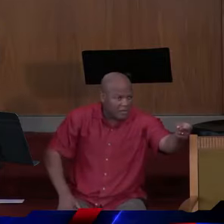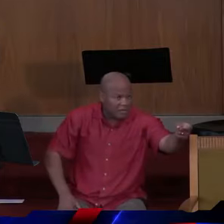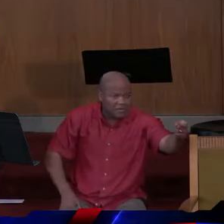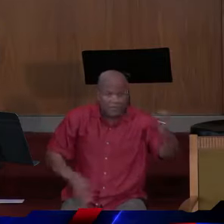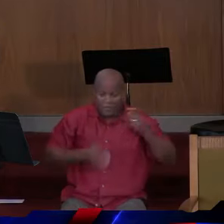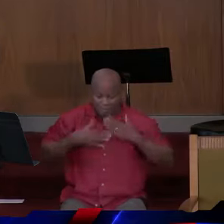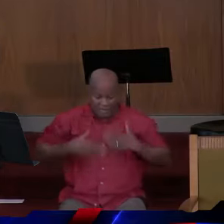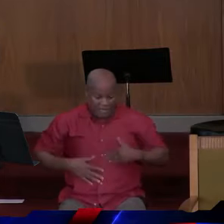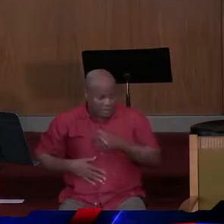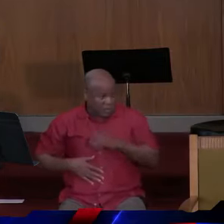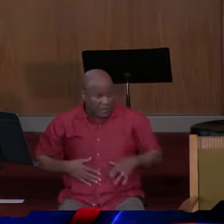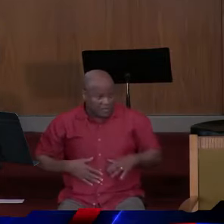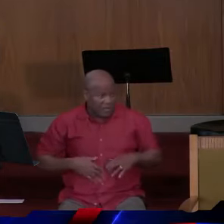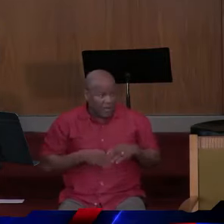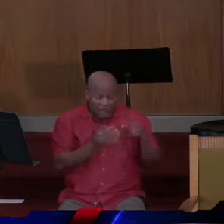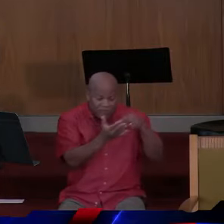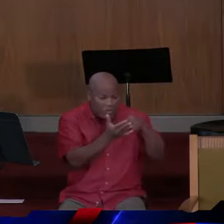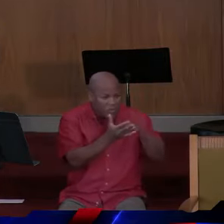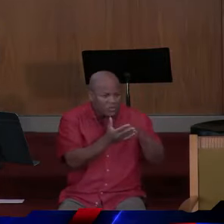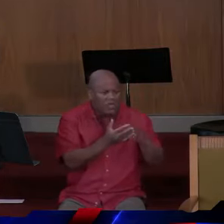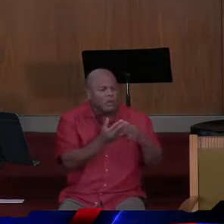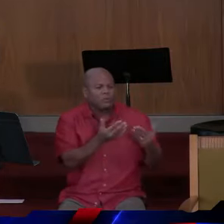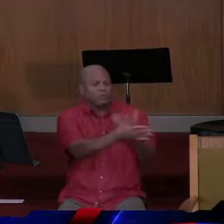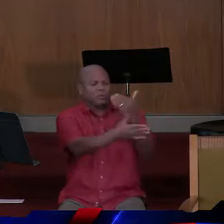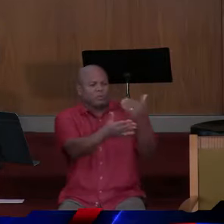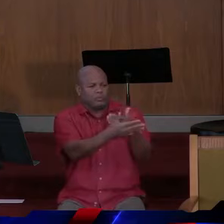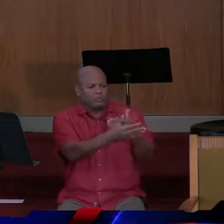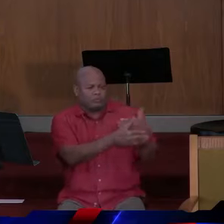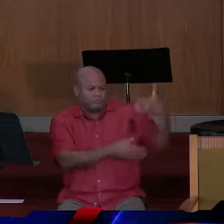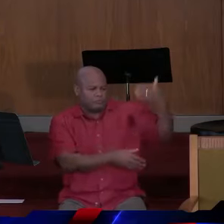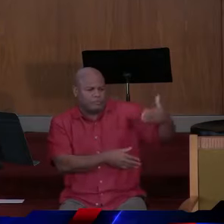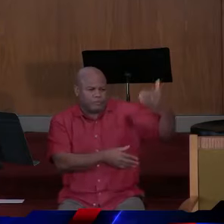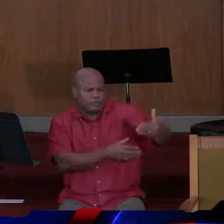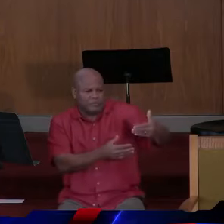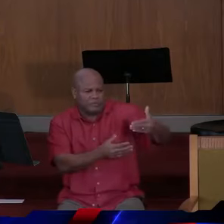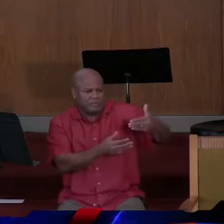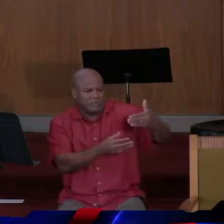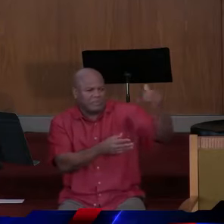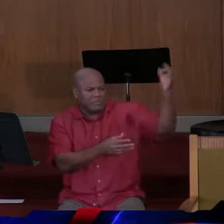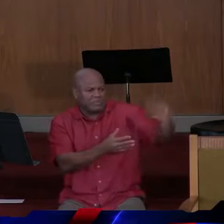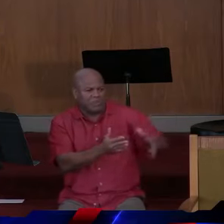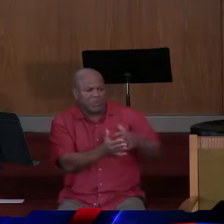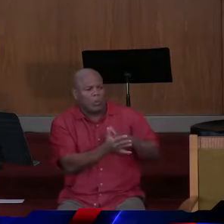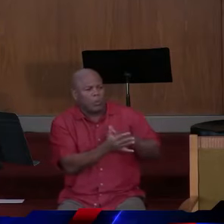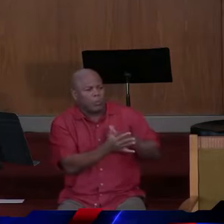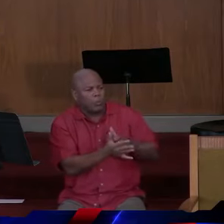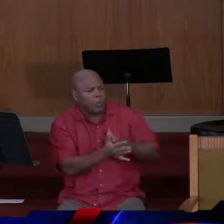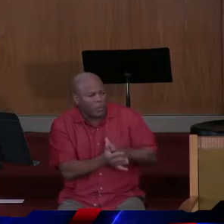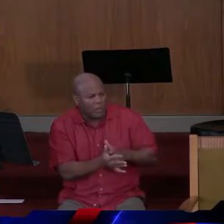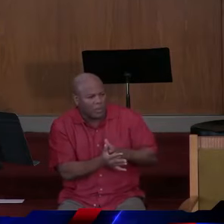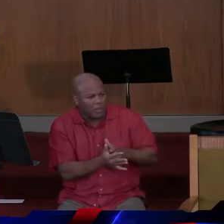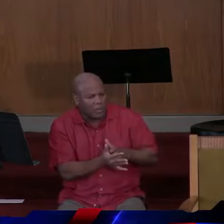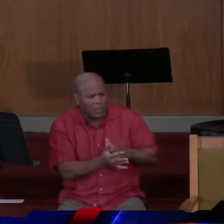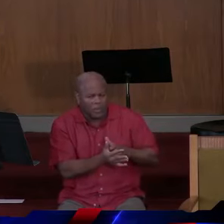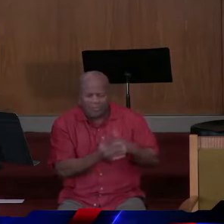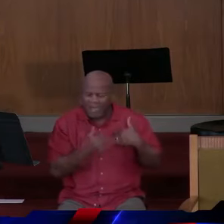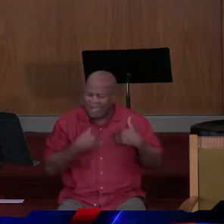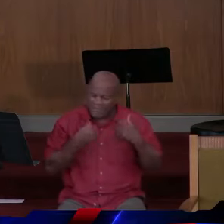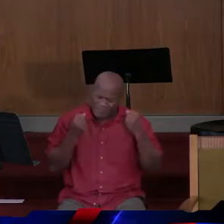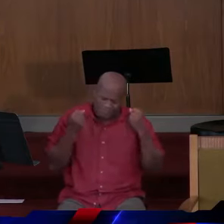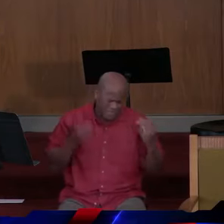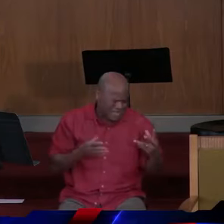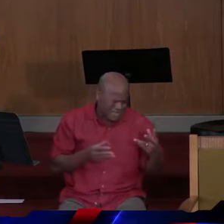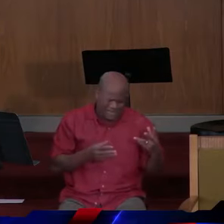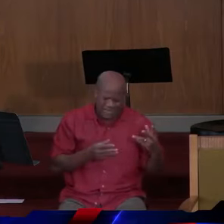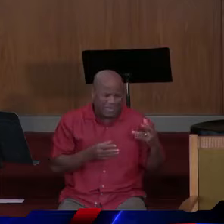can't afford is another generation of weak preachers. And we got pulpit penny